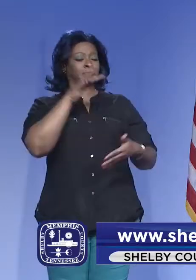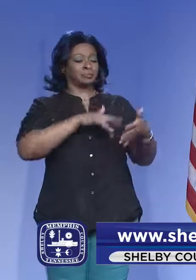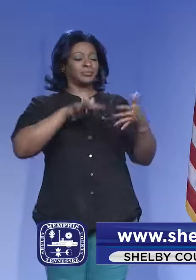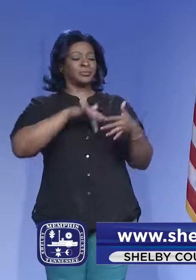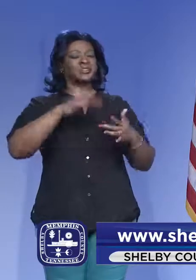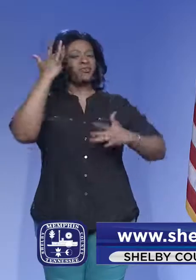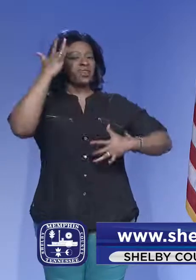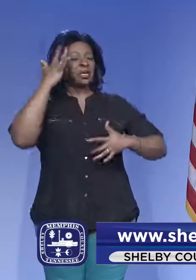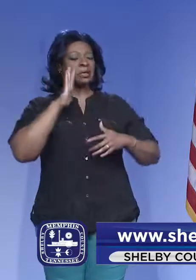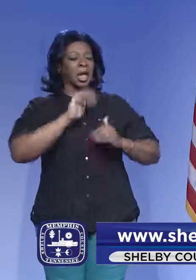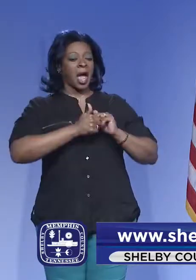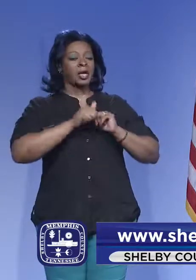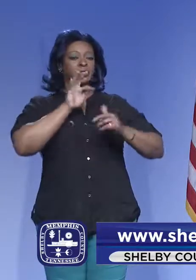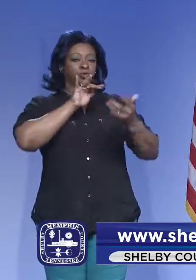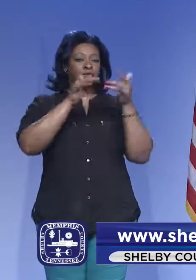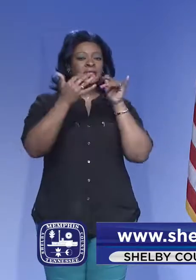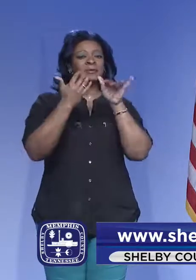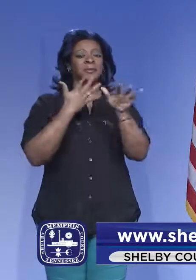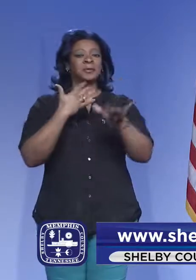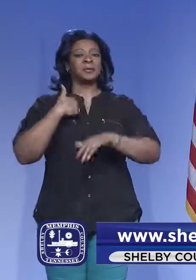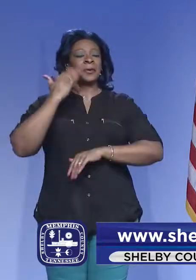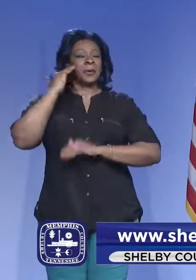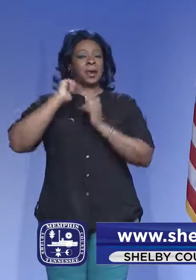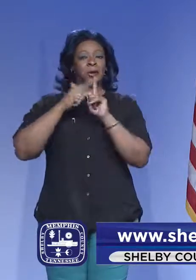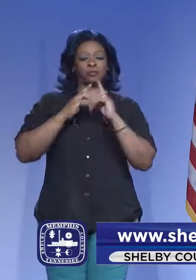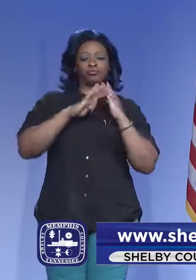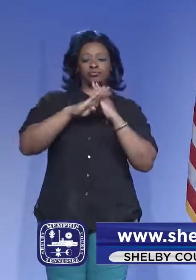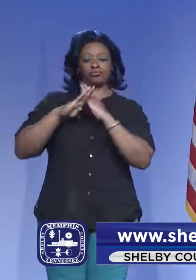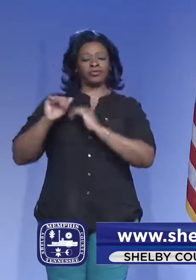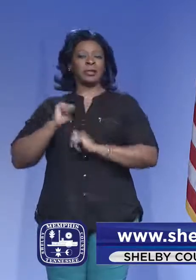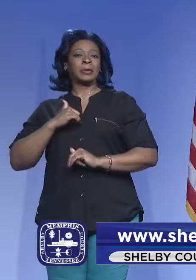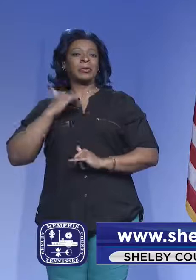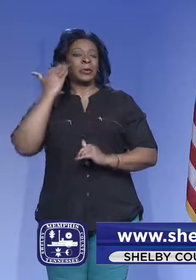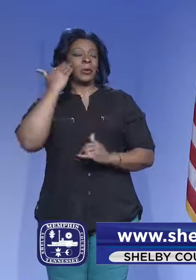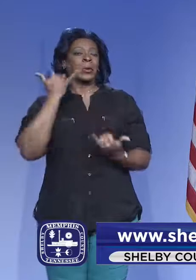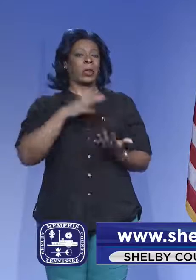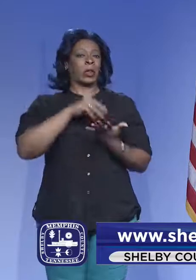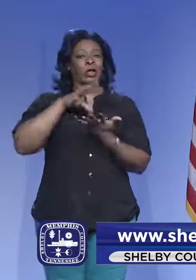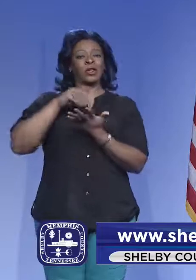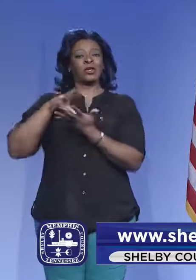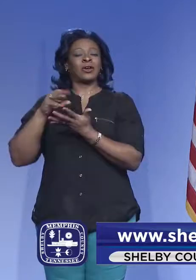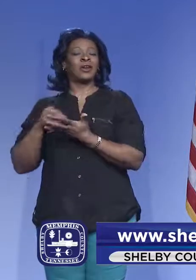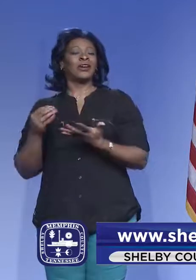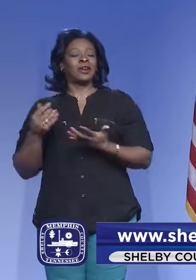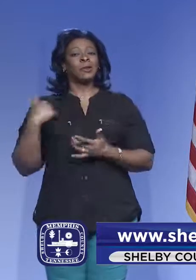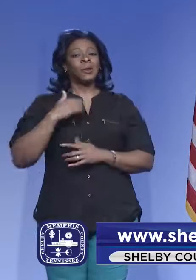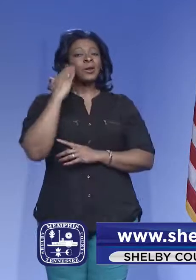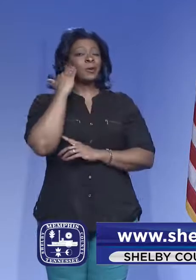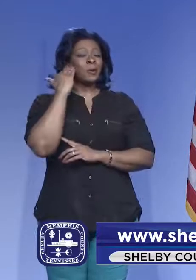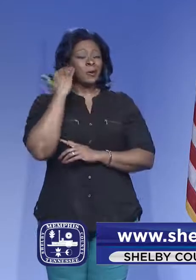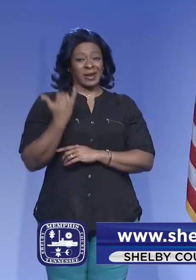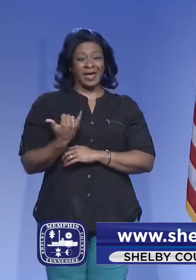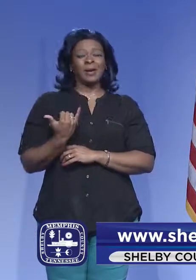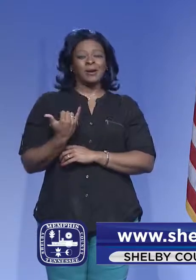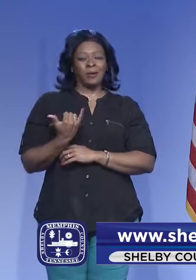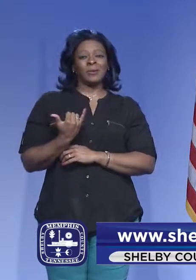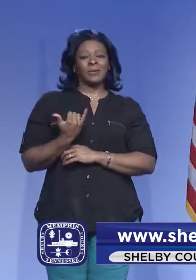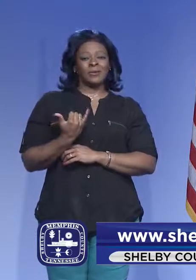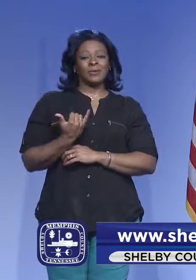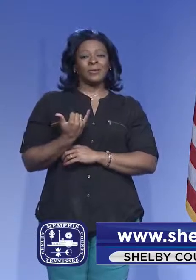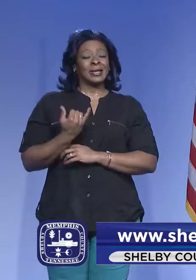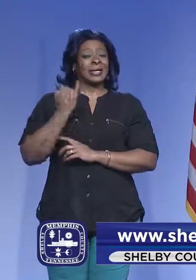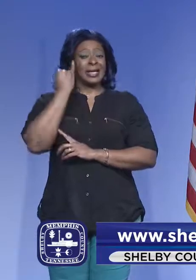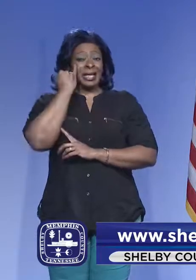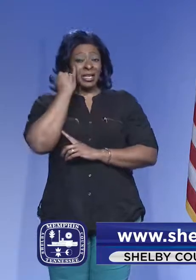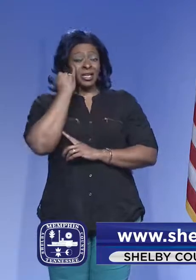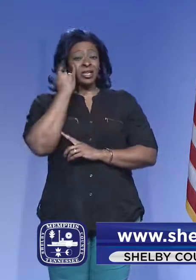virus, how it's transmitted. We know how to protect ourselves from it. We know that if